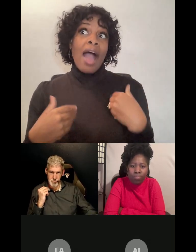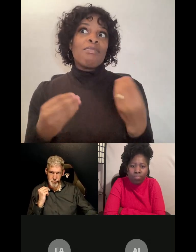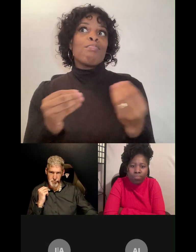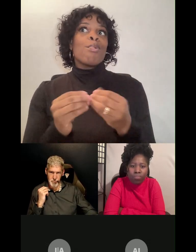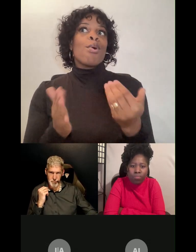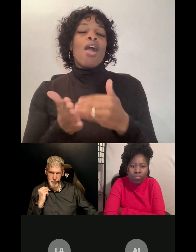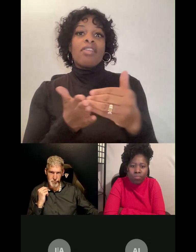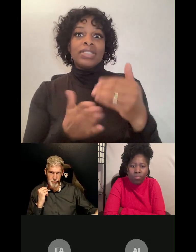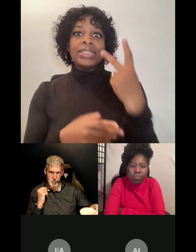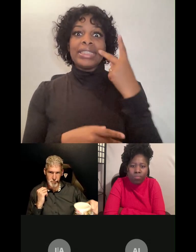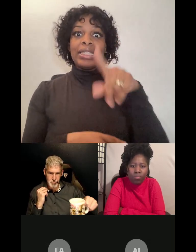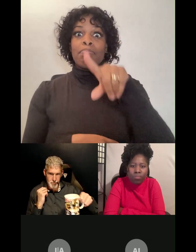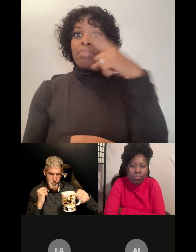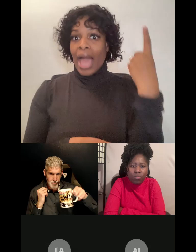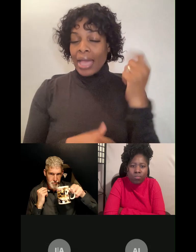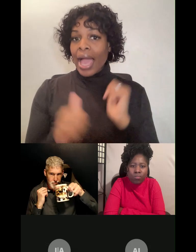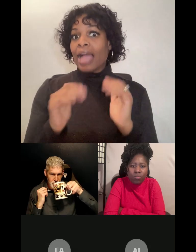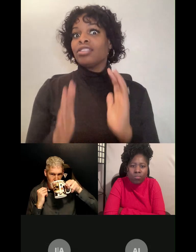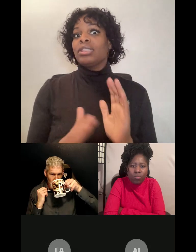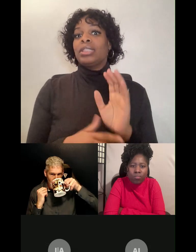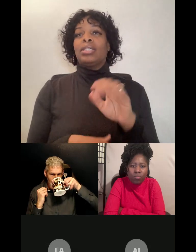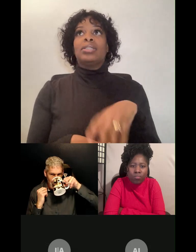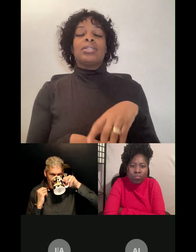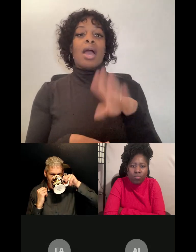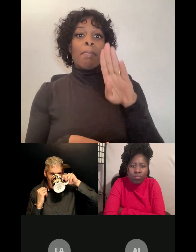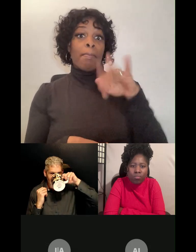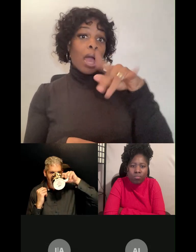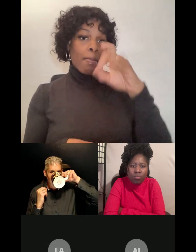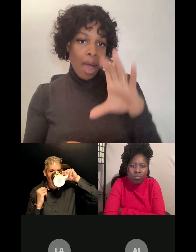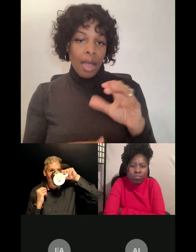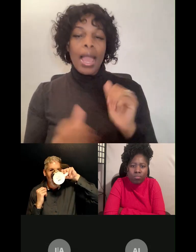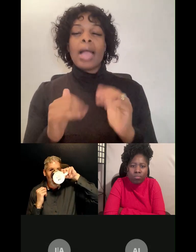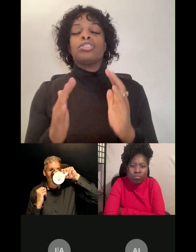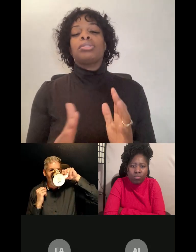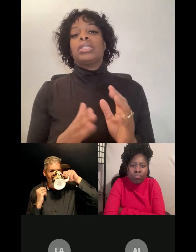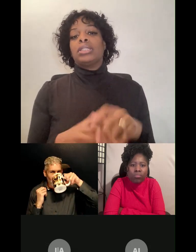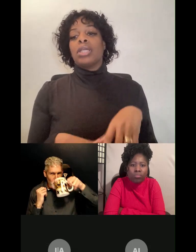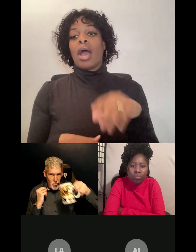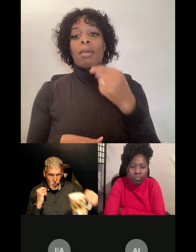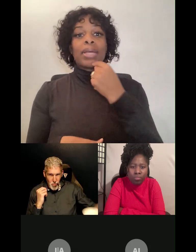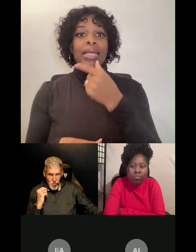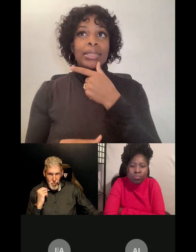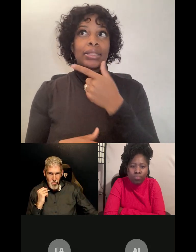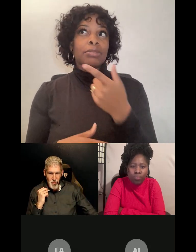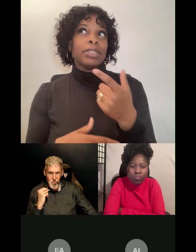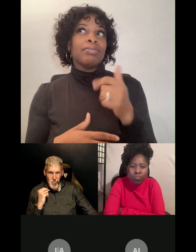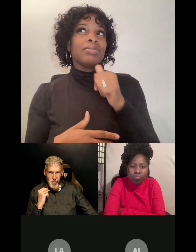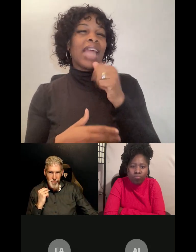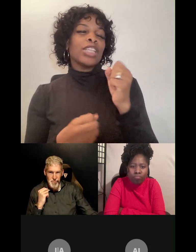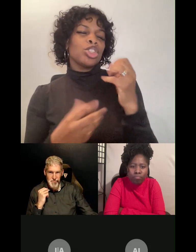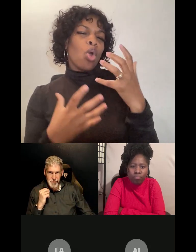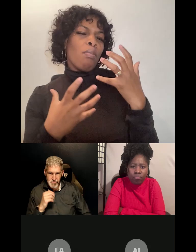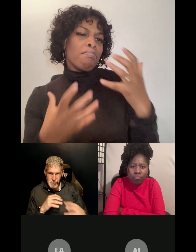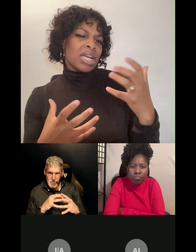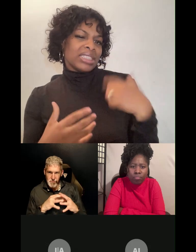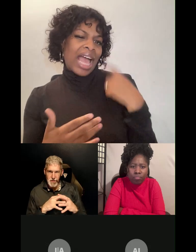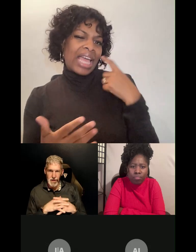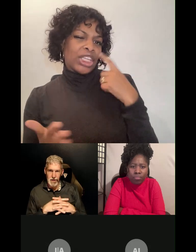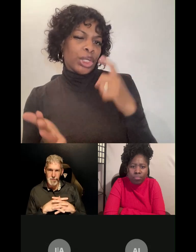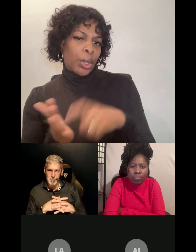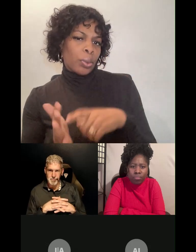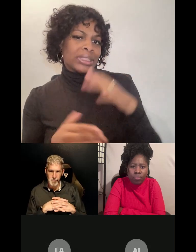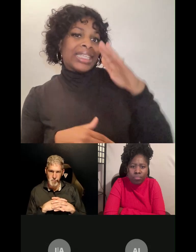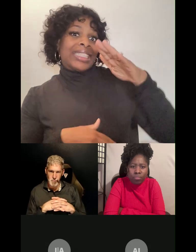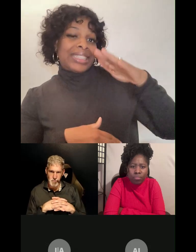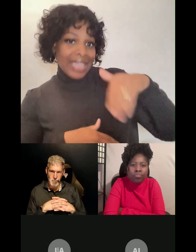do have more of the black actors, BIPOC actors, gay lesbian. Not so much